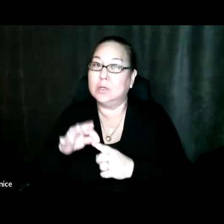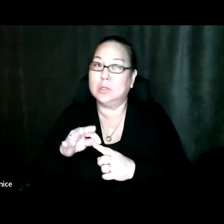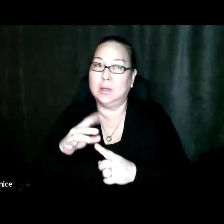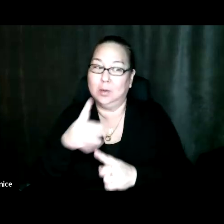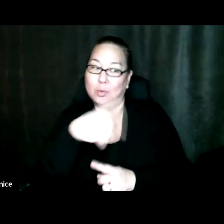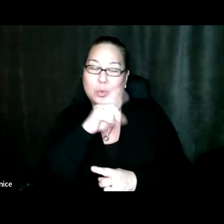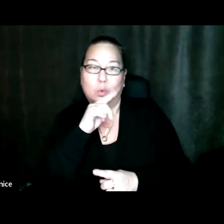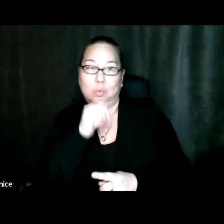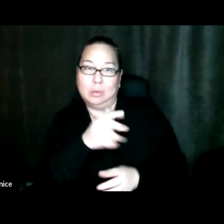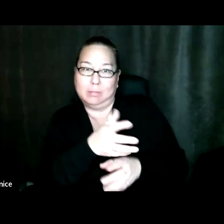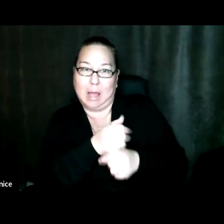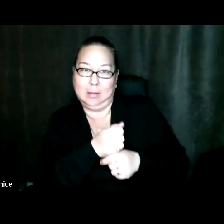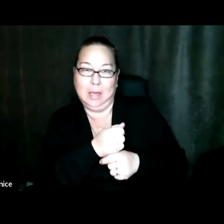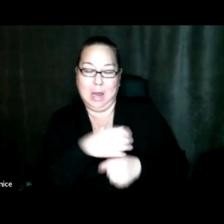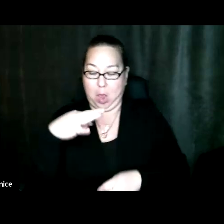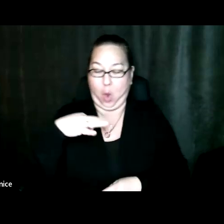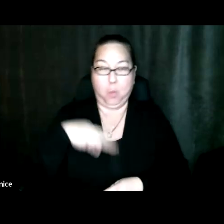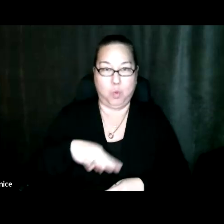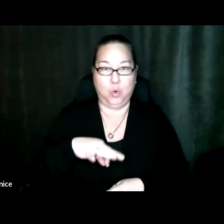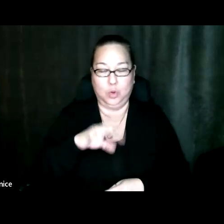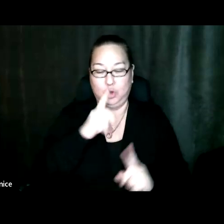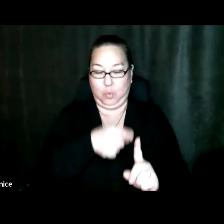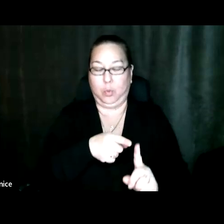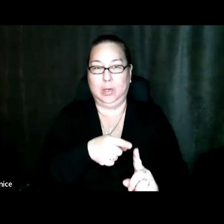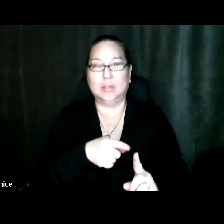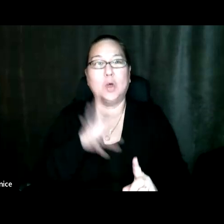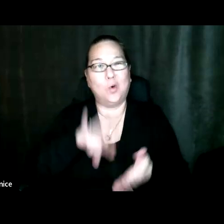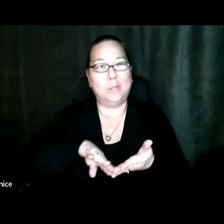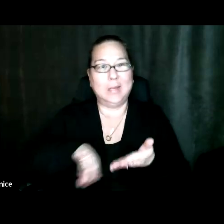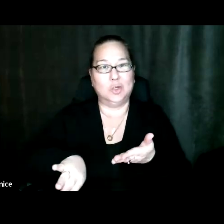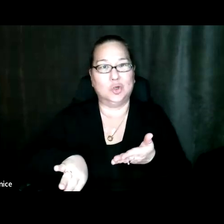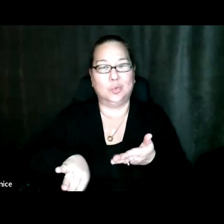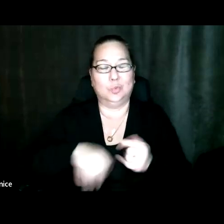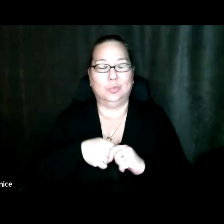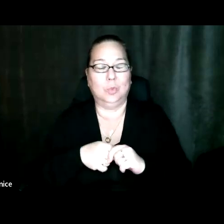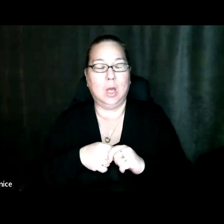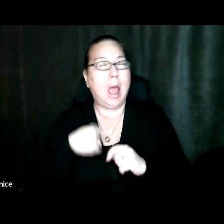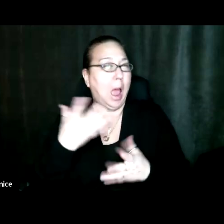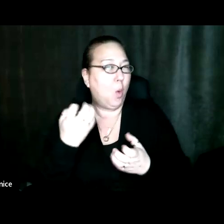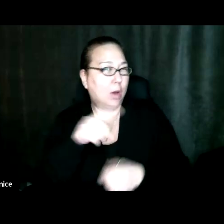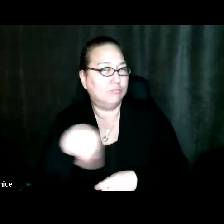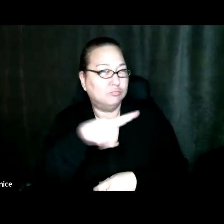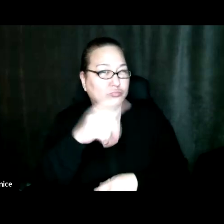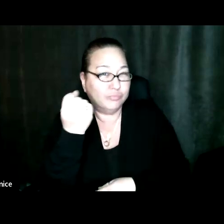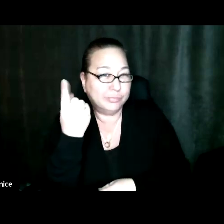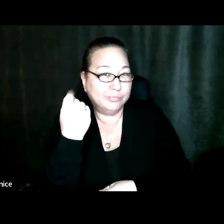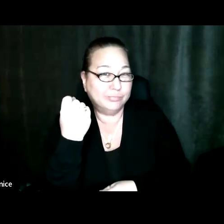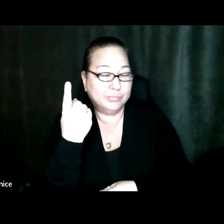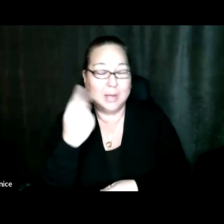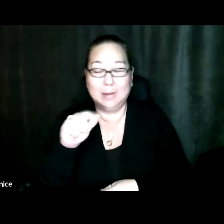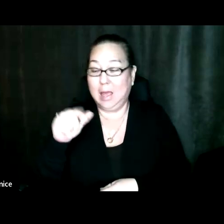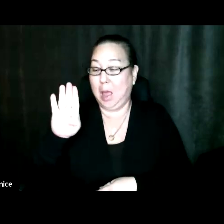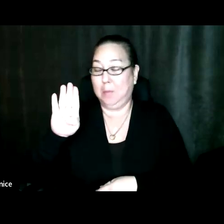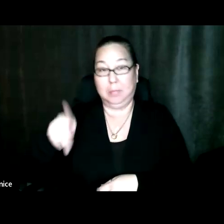are targeted for exclusion. I would like the school committee to understand that Boston Public Schools